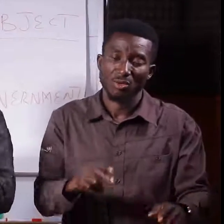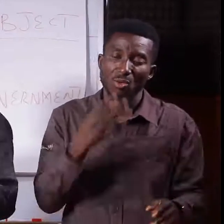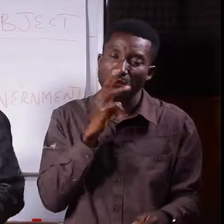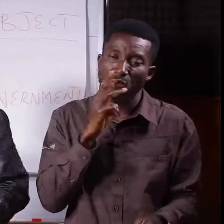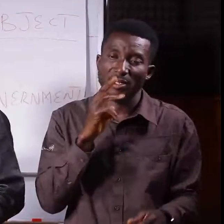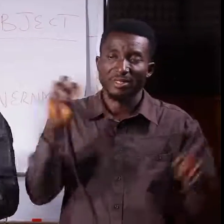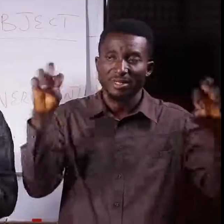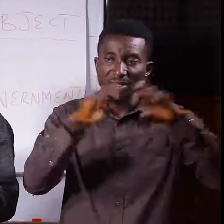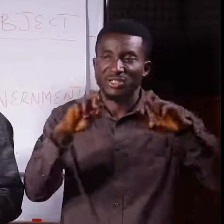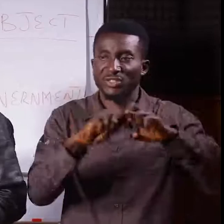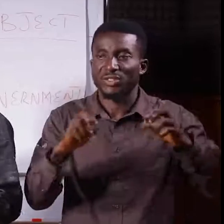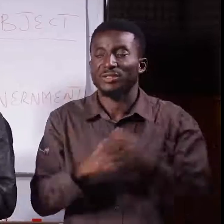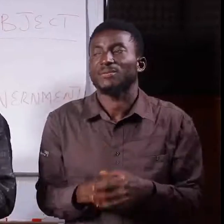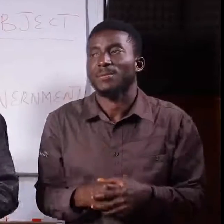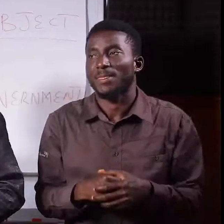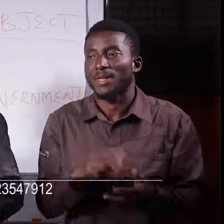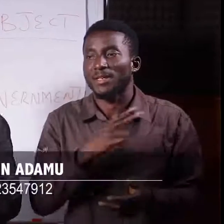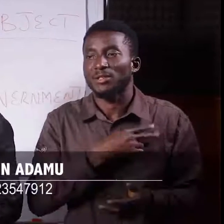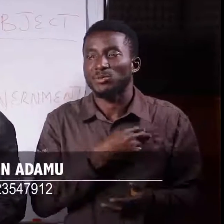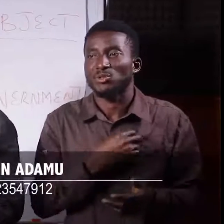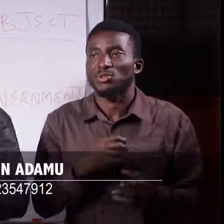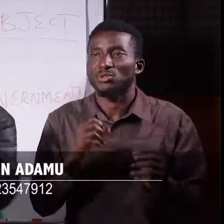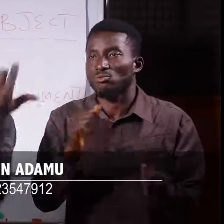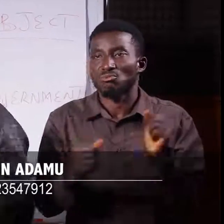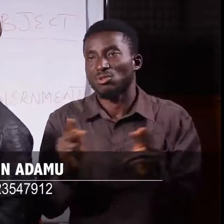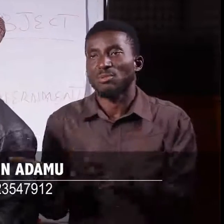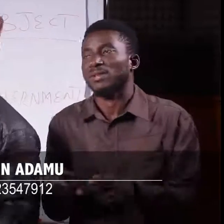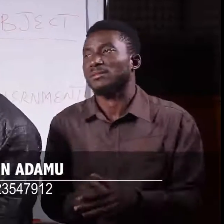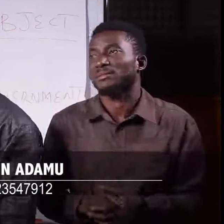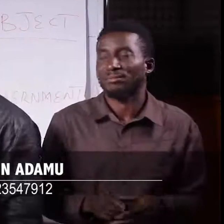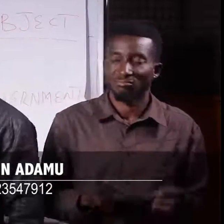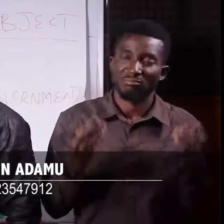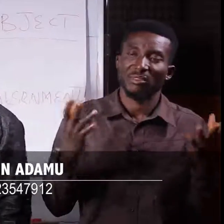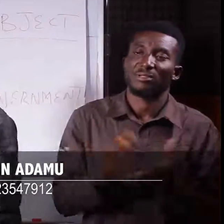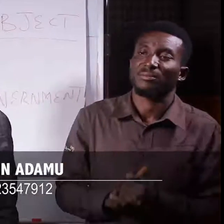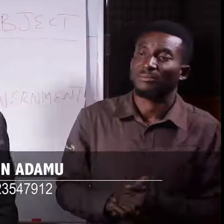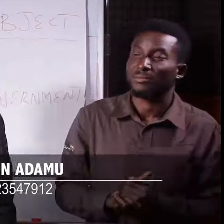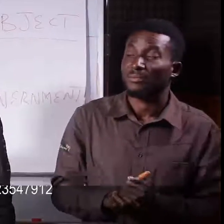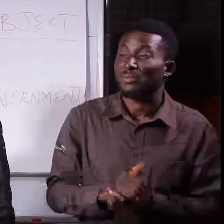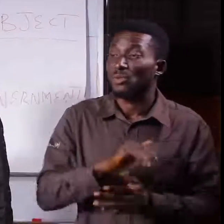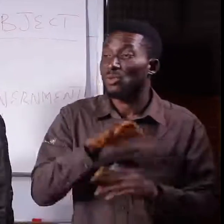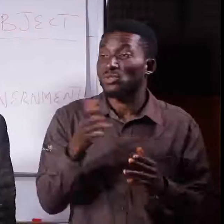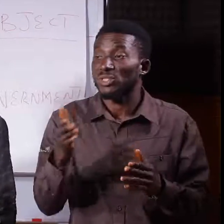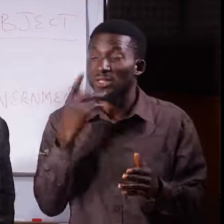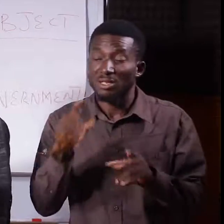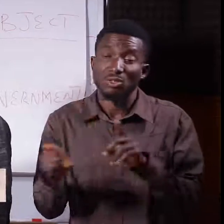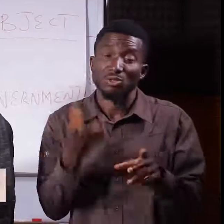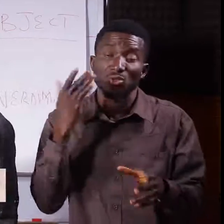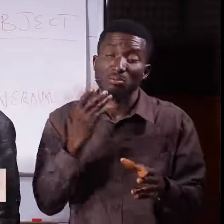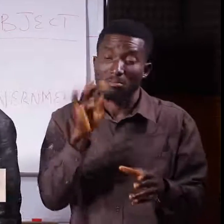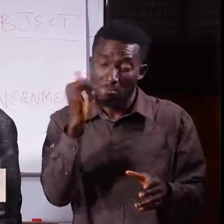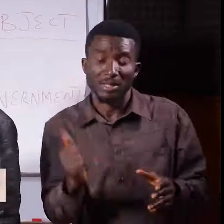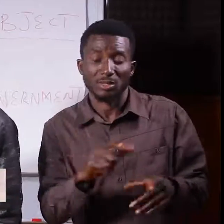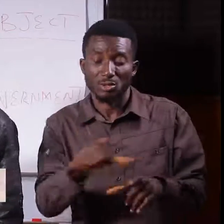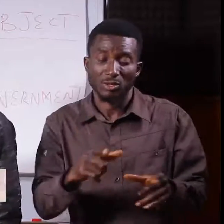water, electricity, maternity home, clinics, motor park, and the like. So all these, you know, are done by the local